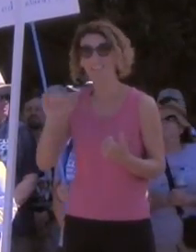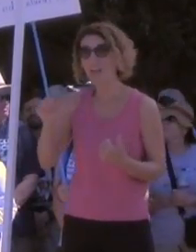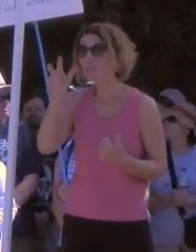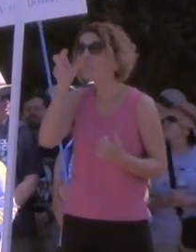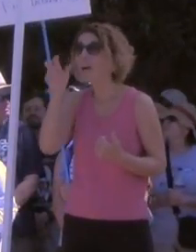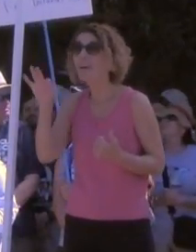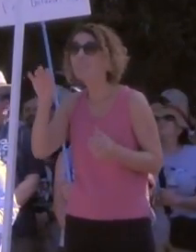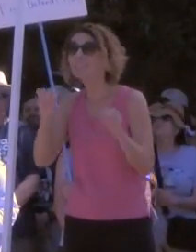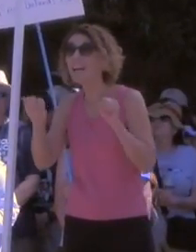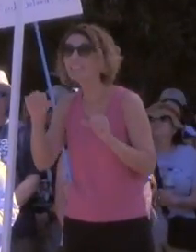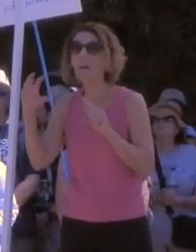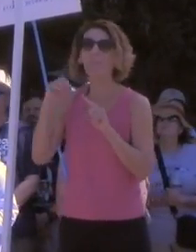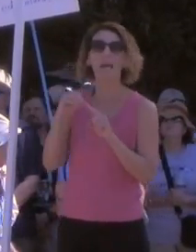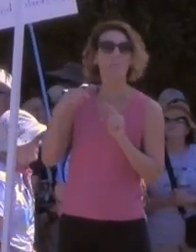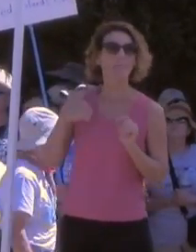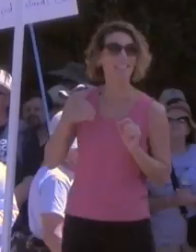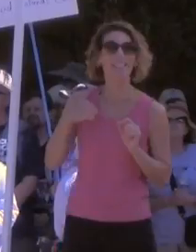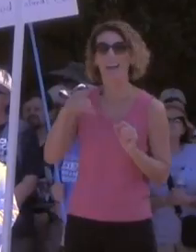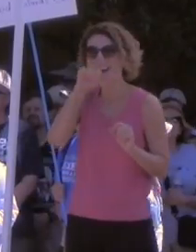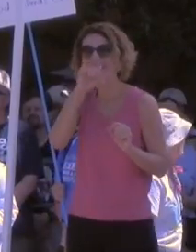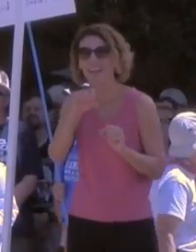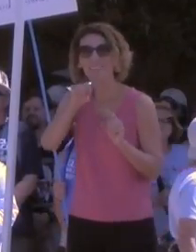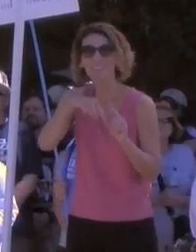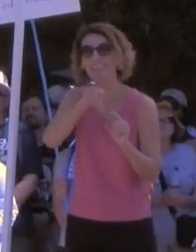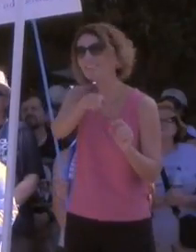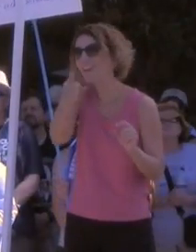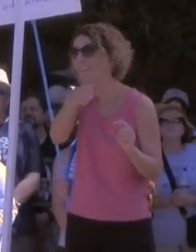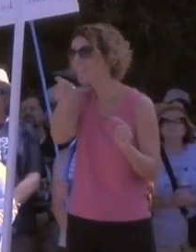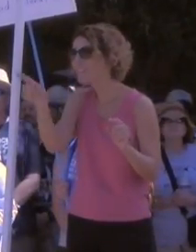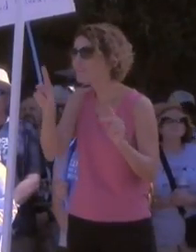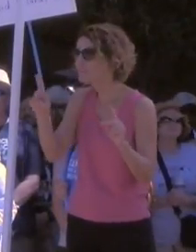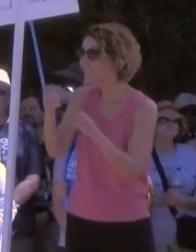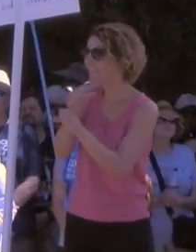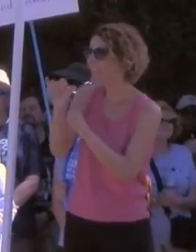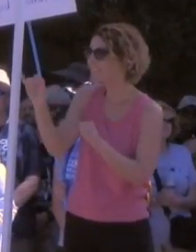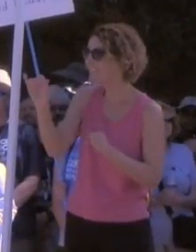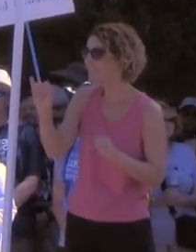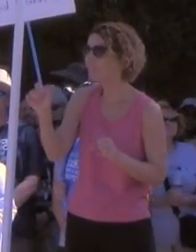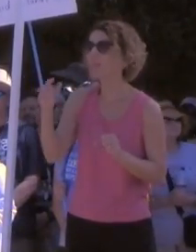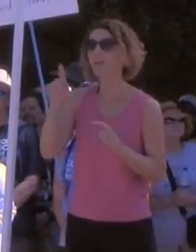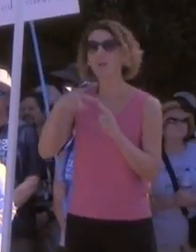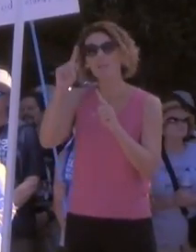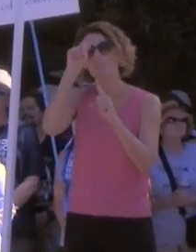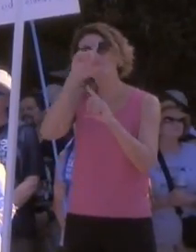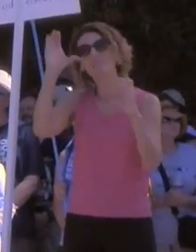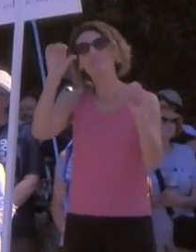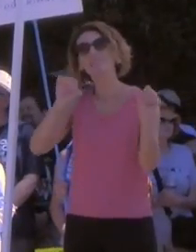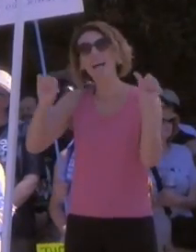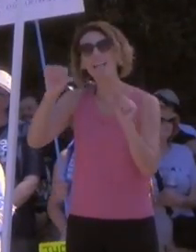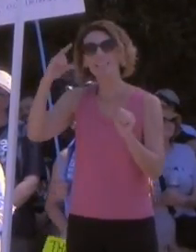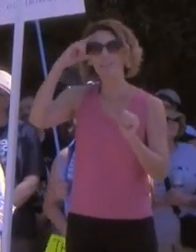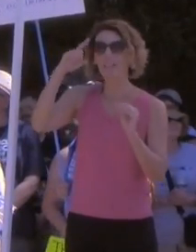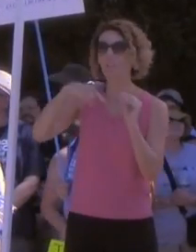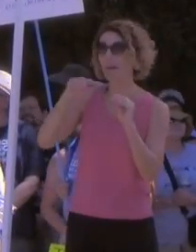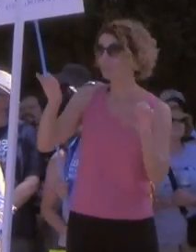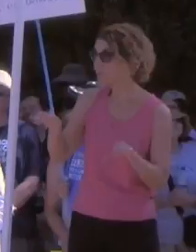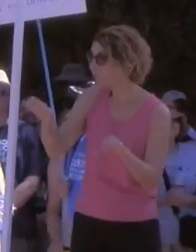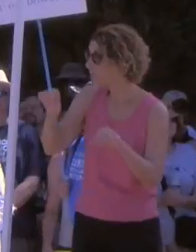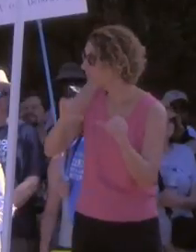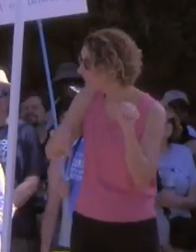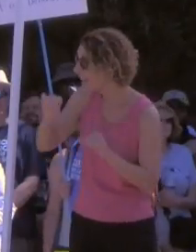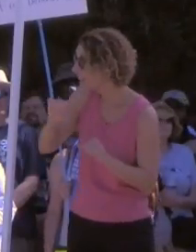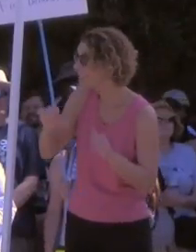get that. So when I think about science, when I think about doing science, I'm gonna let my notes here.